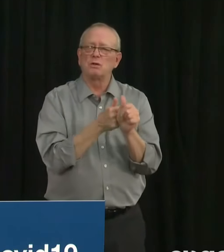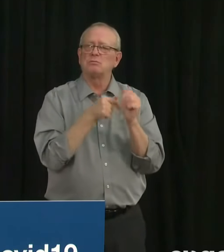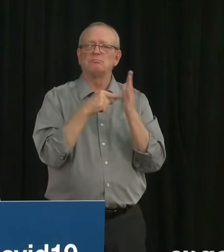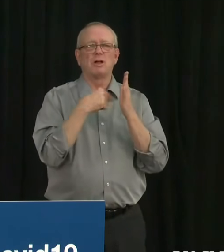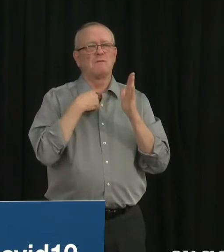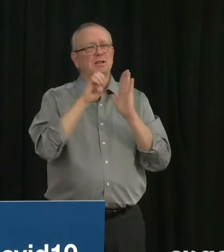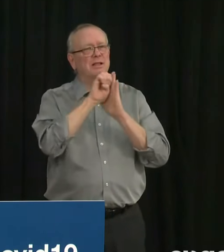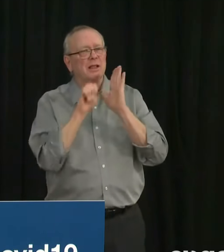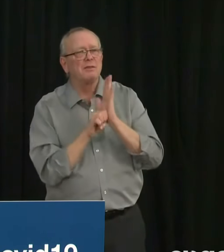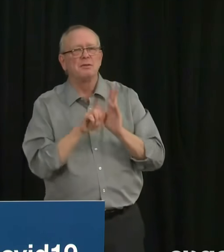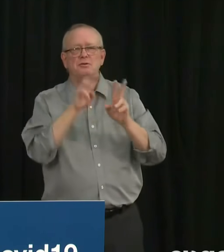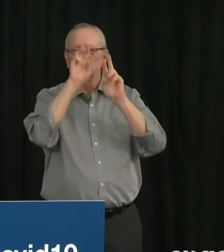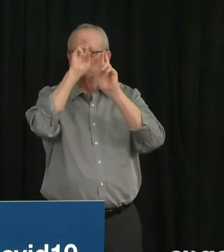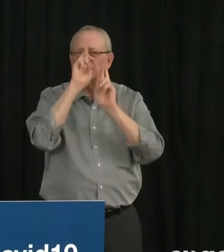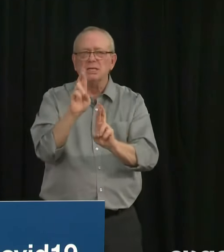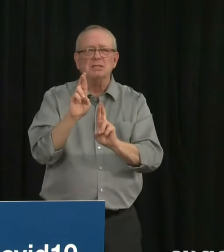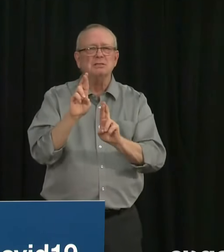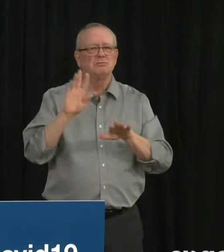over to Minister.